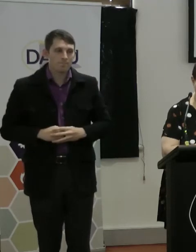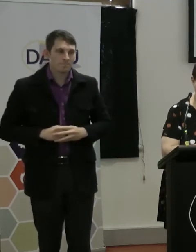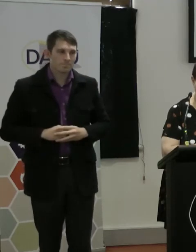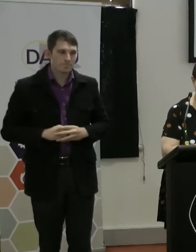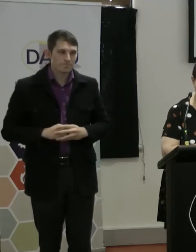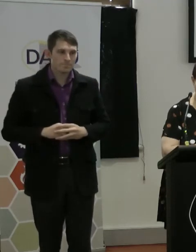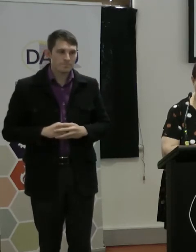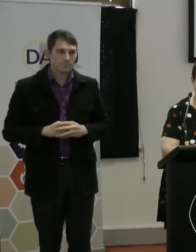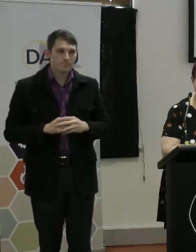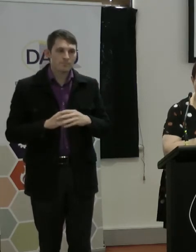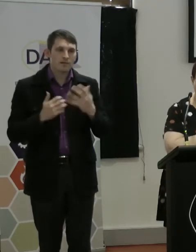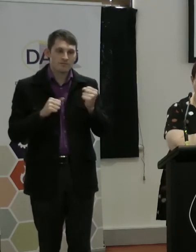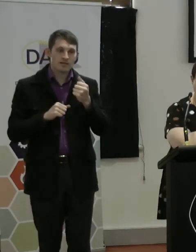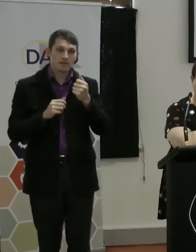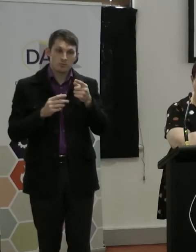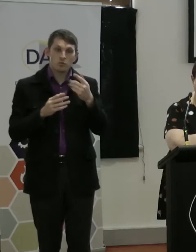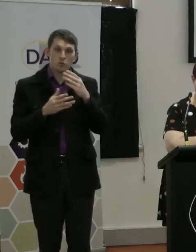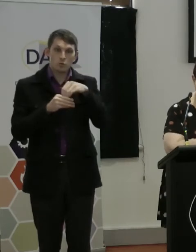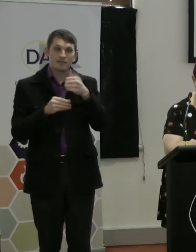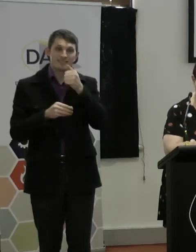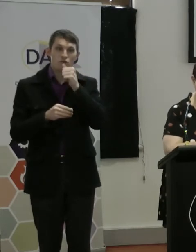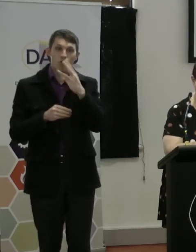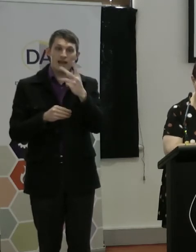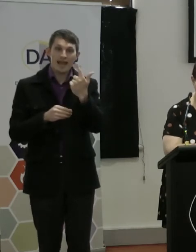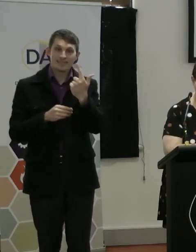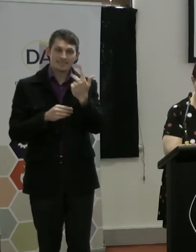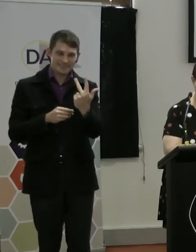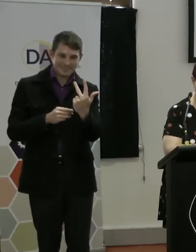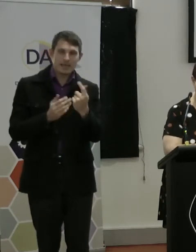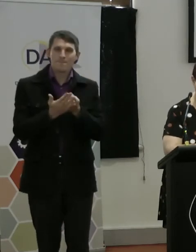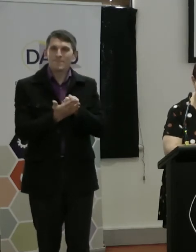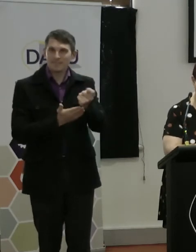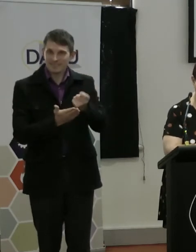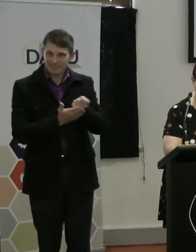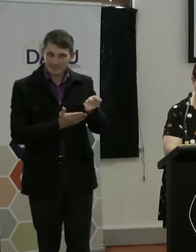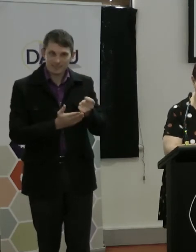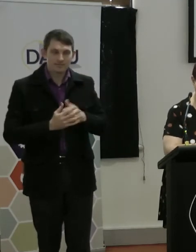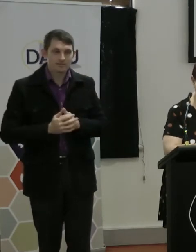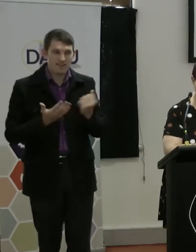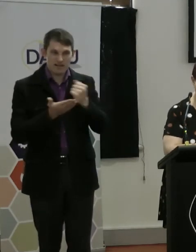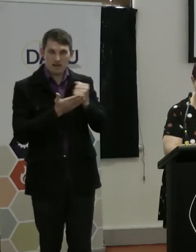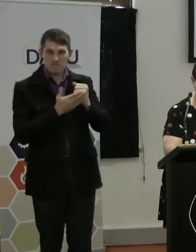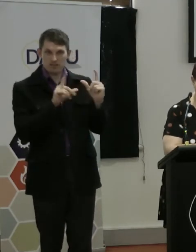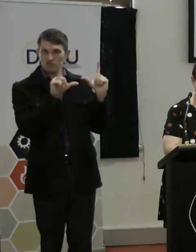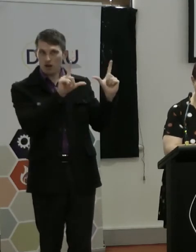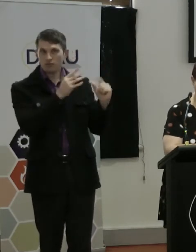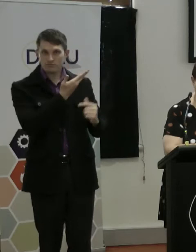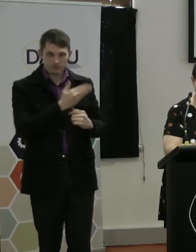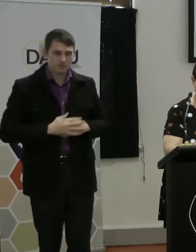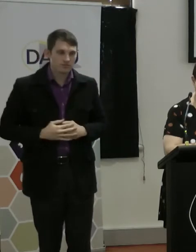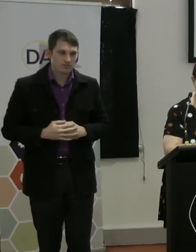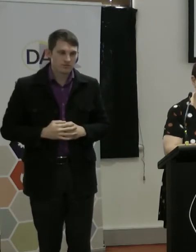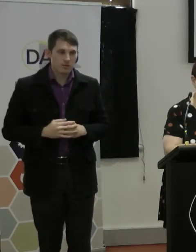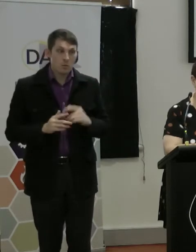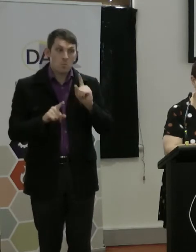are 638 payments. The statistics are there, but I think the most important statistic is in the